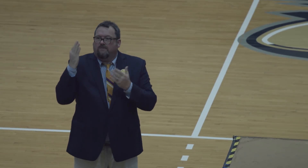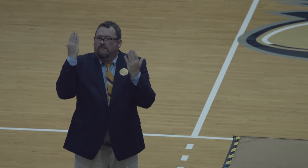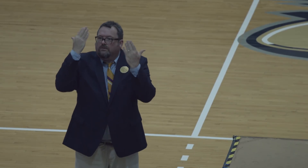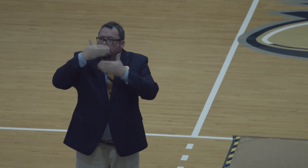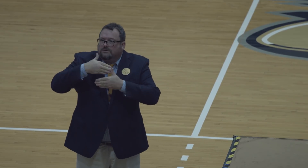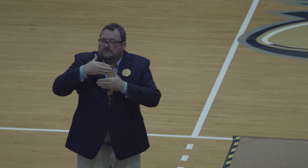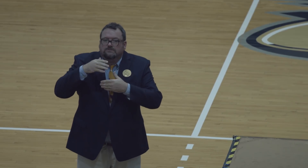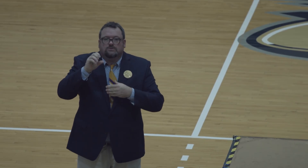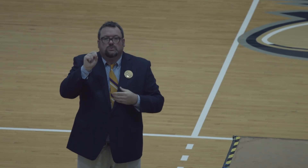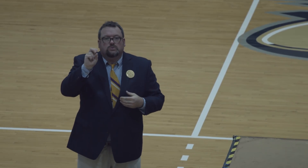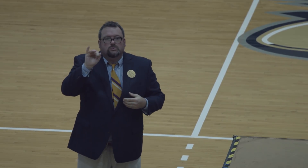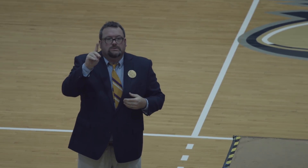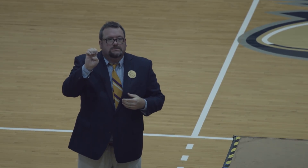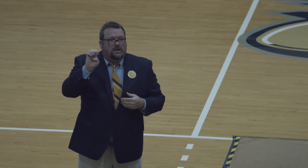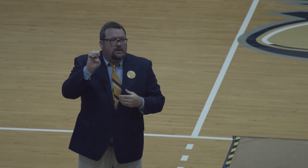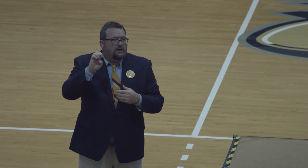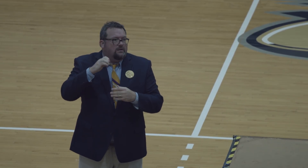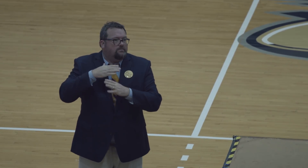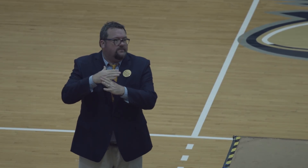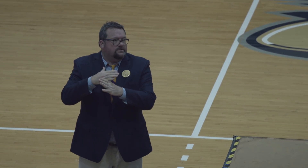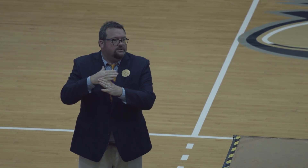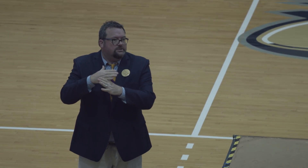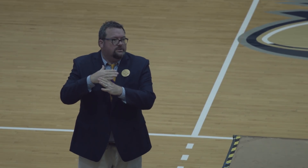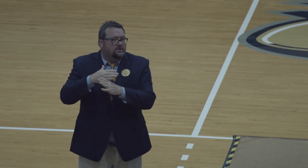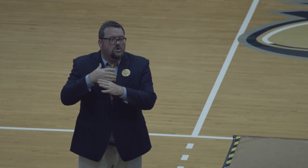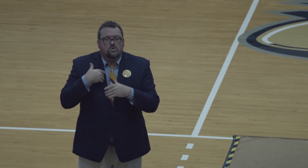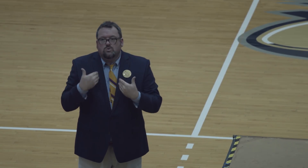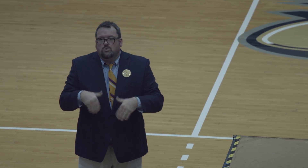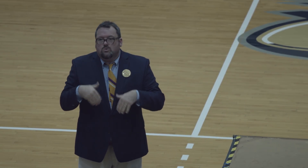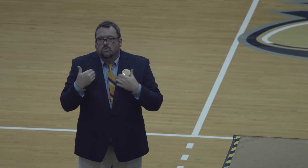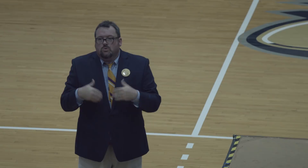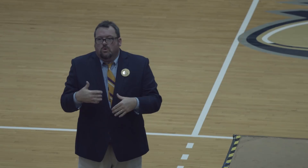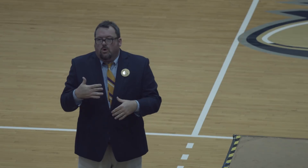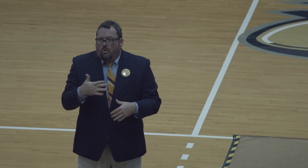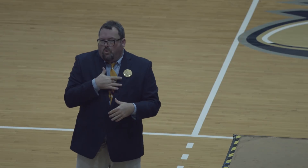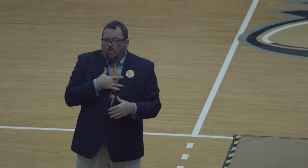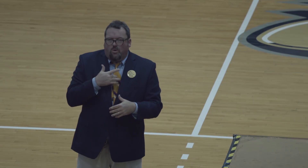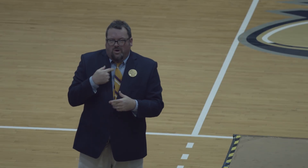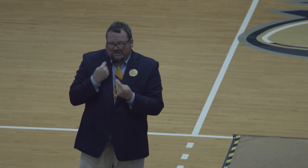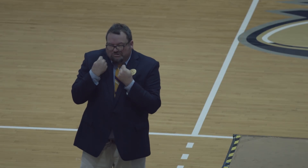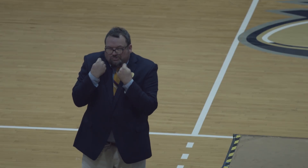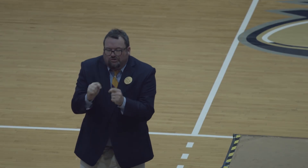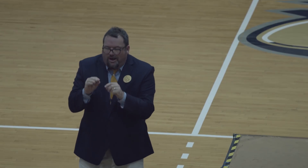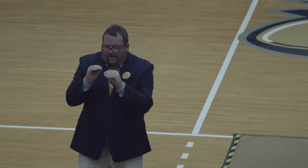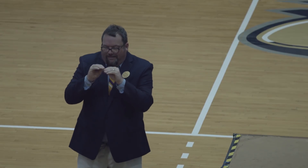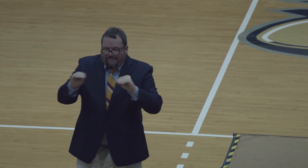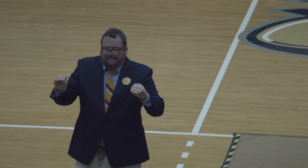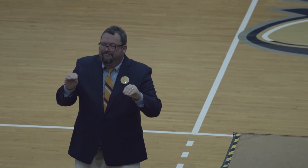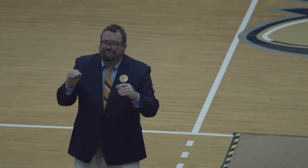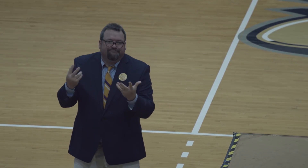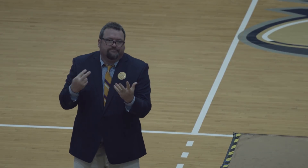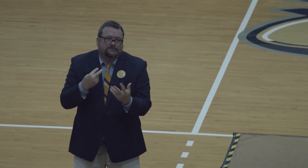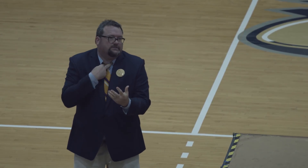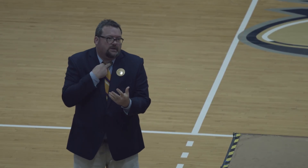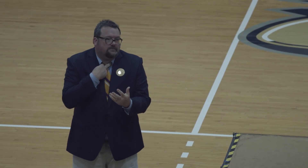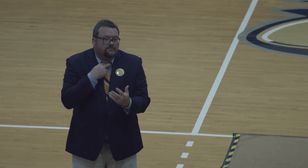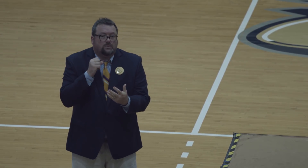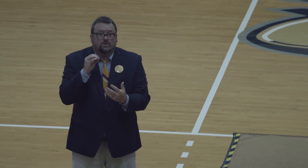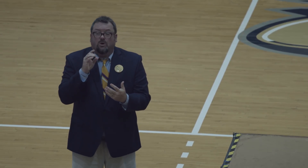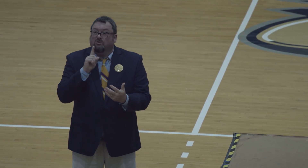event outside. You'll see everybody wearing orange in a suicide prevention awareness event, and we try to avoid the